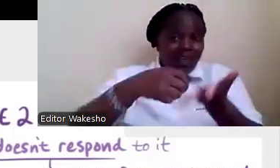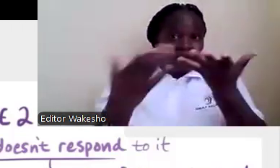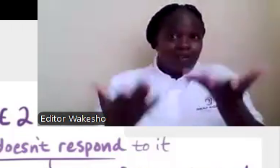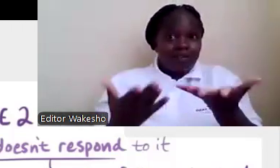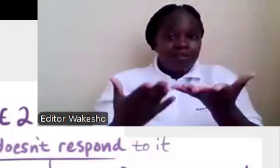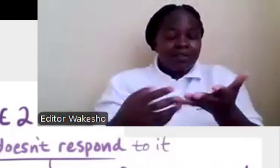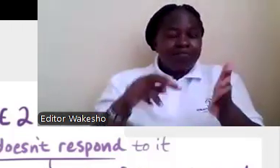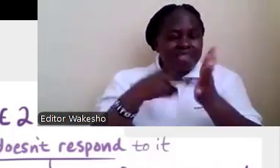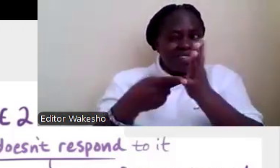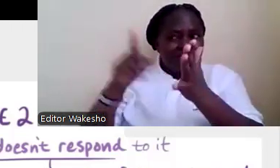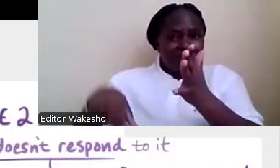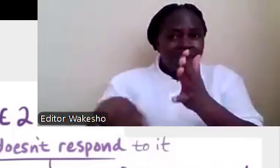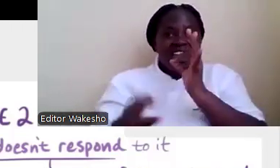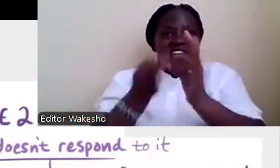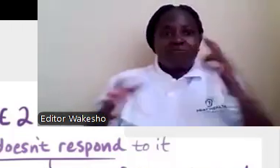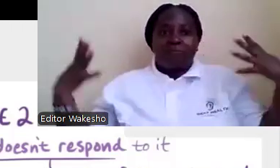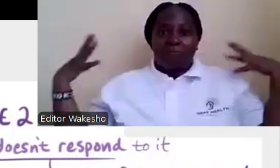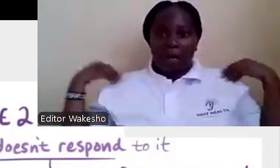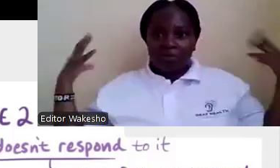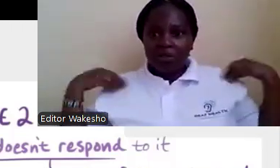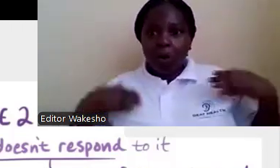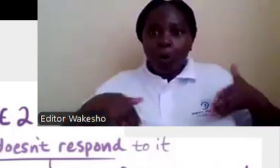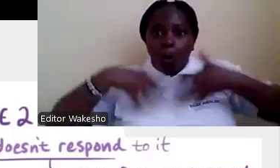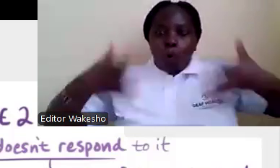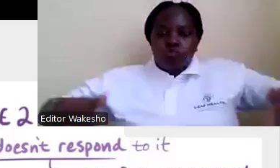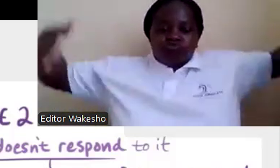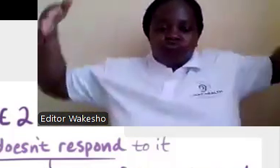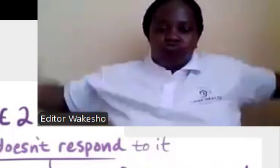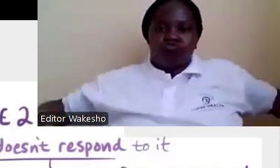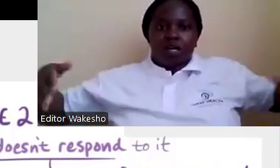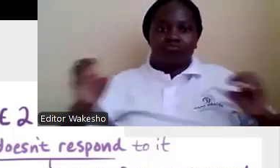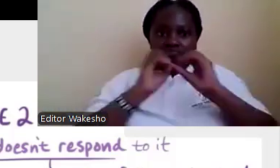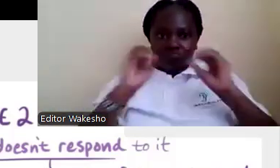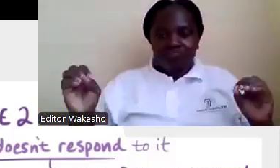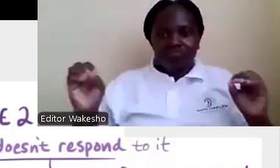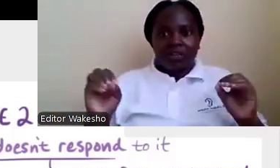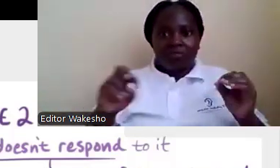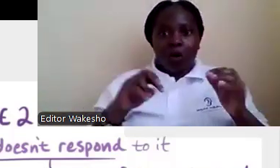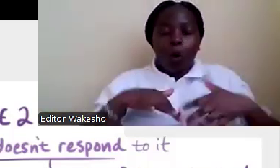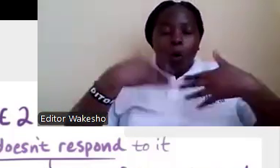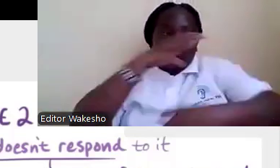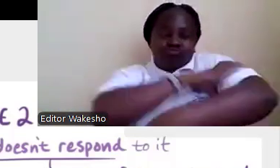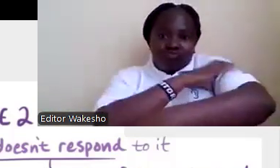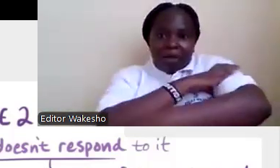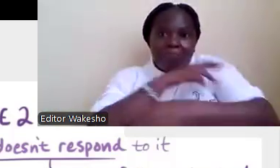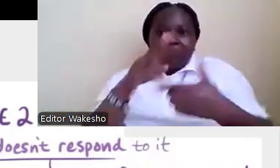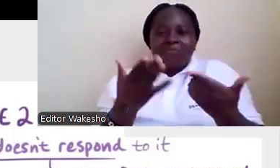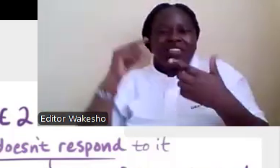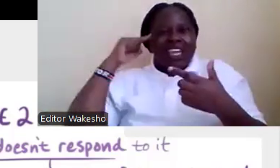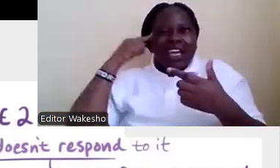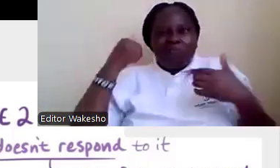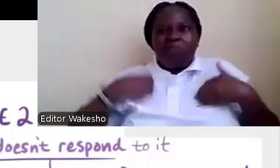that, if you're not obese and you exercise and you're not hypertensive, that you can never develop diabetes. You